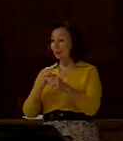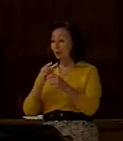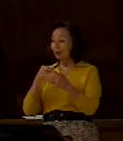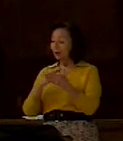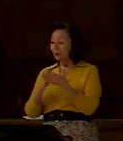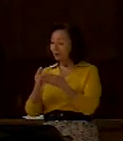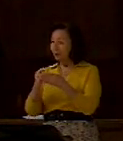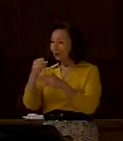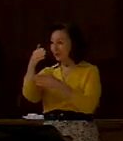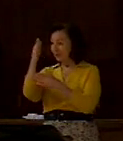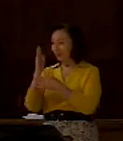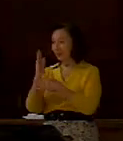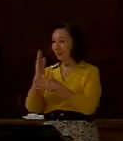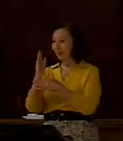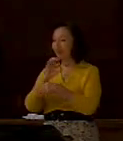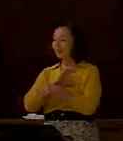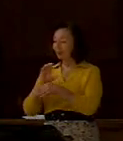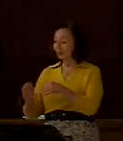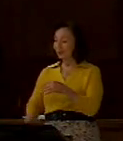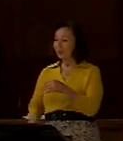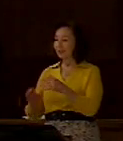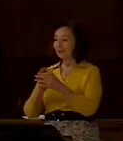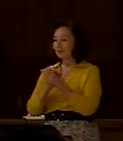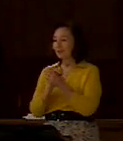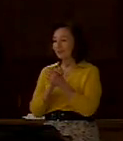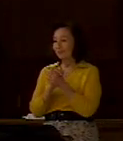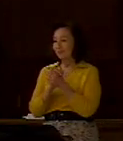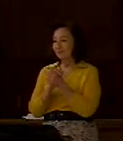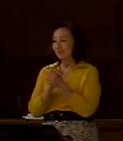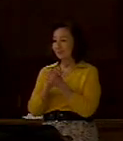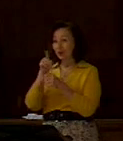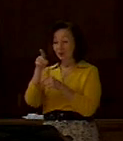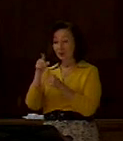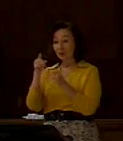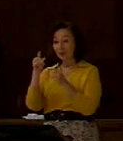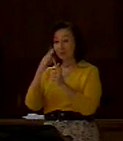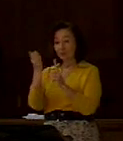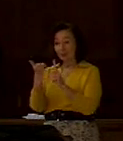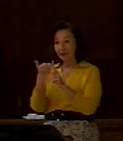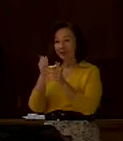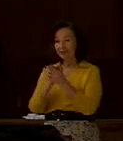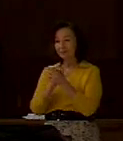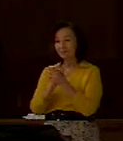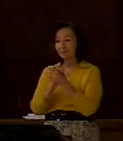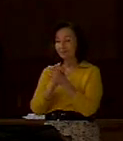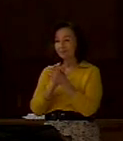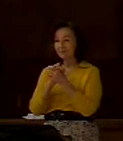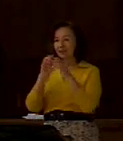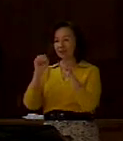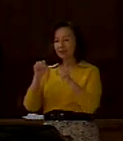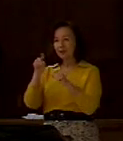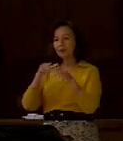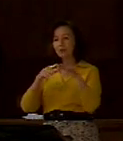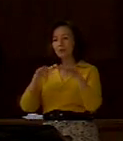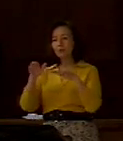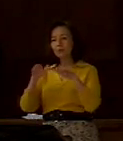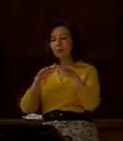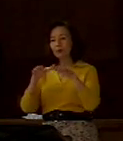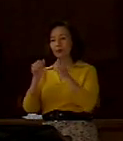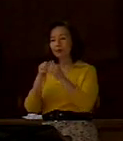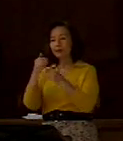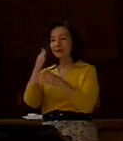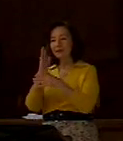of God in Christ. Are you persuaded? May you walk with